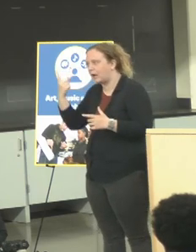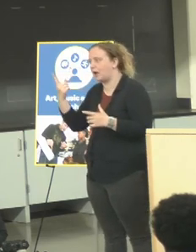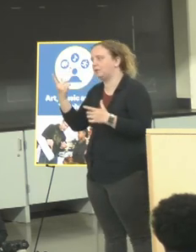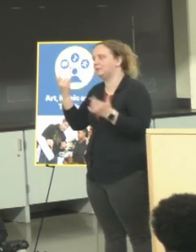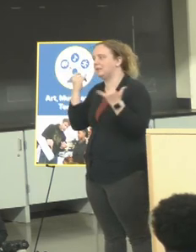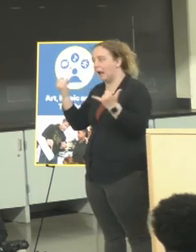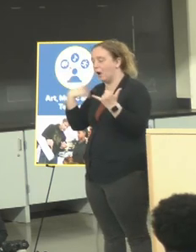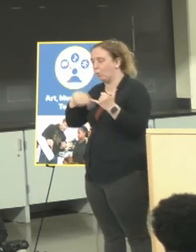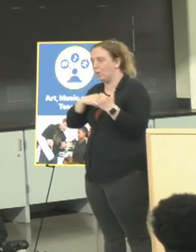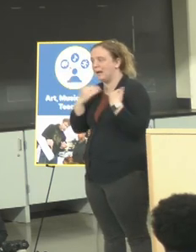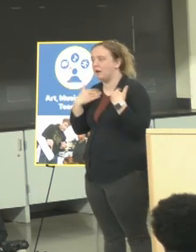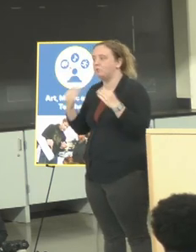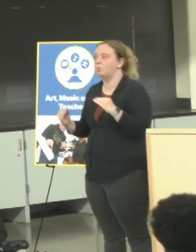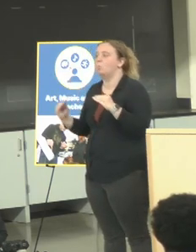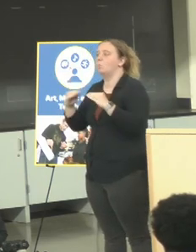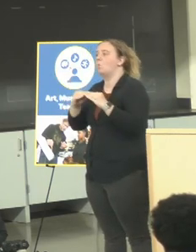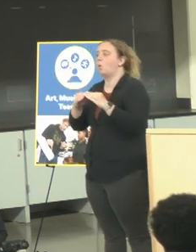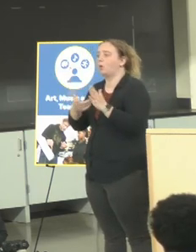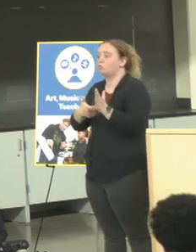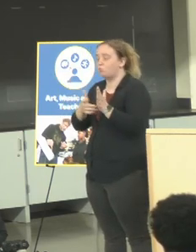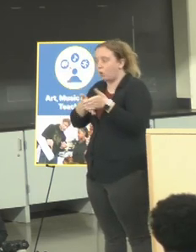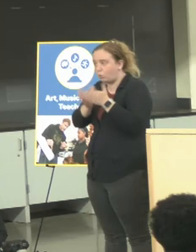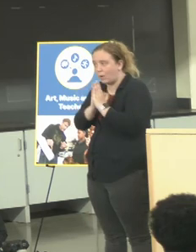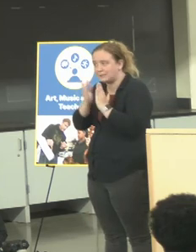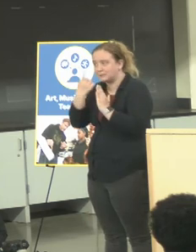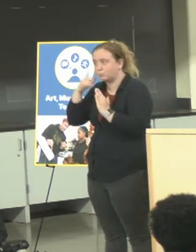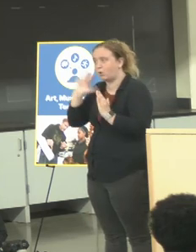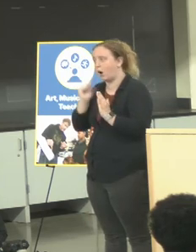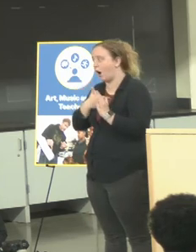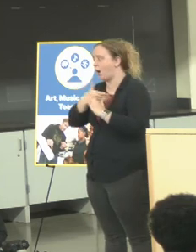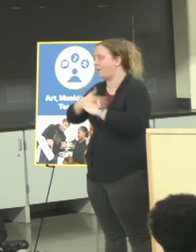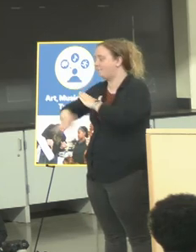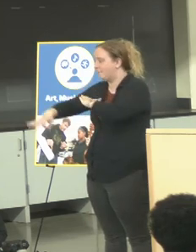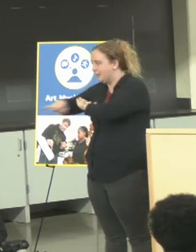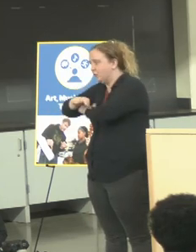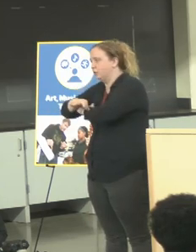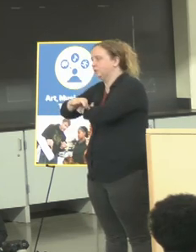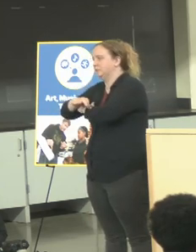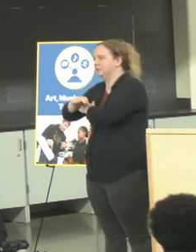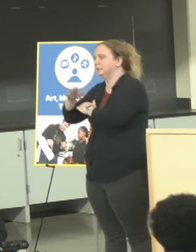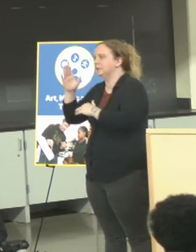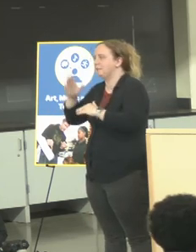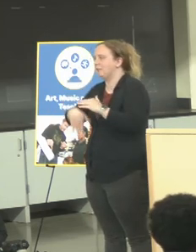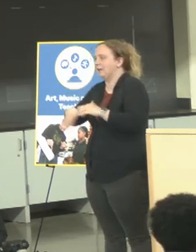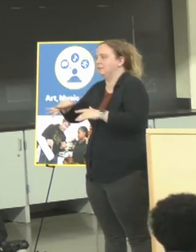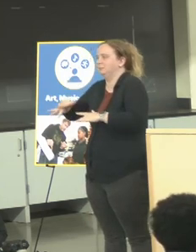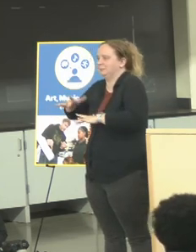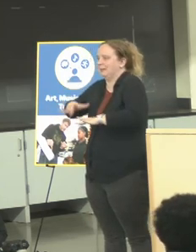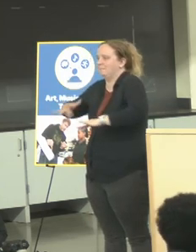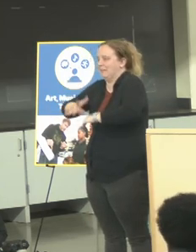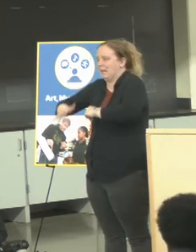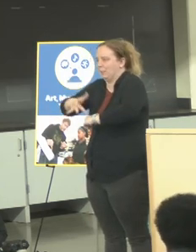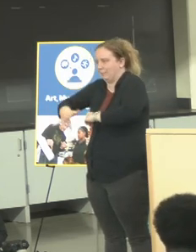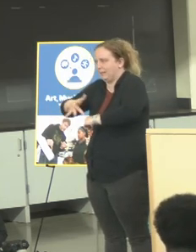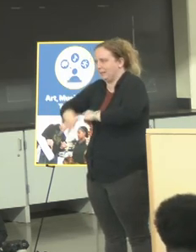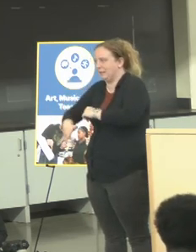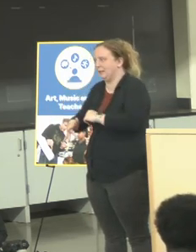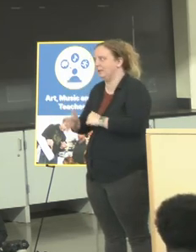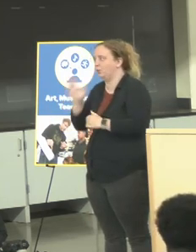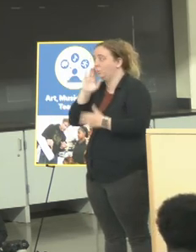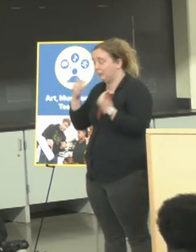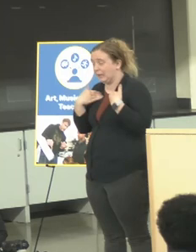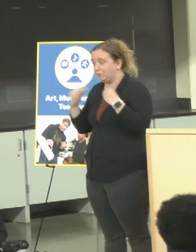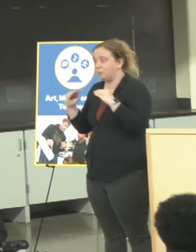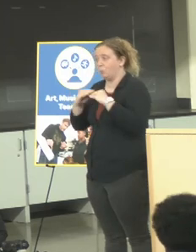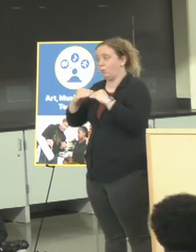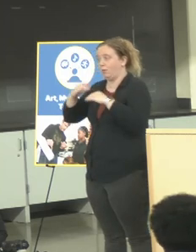than we can accommodate now. So we'll continue to, you know, and there'll probably be more availability if we're not operating a school there. But we'll